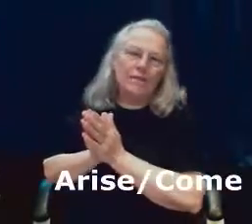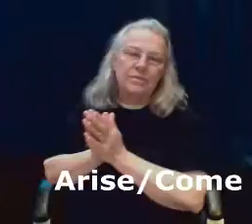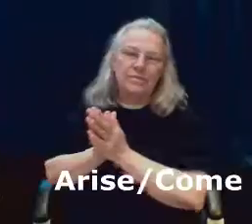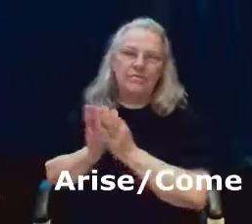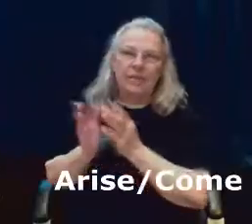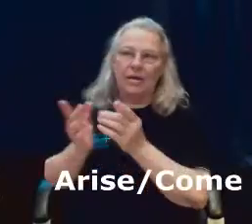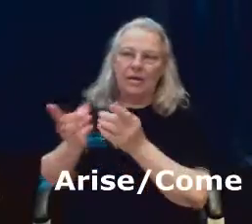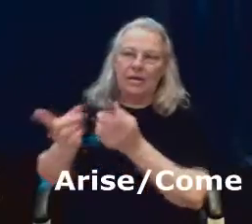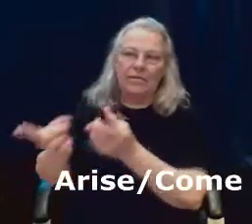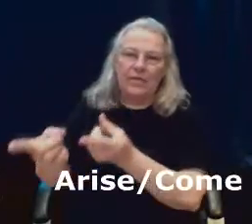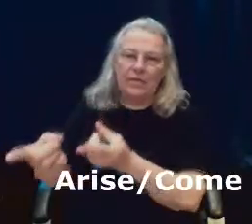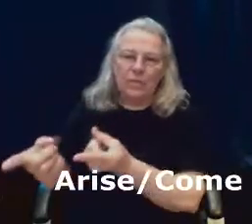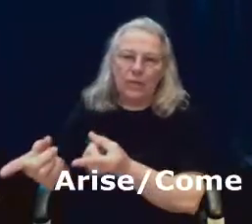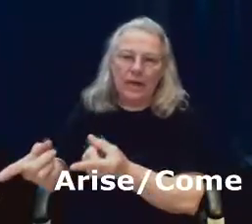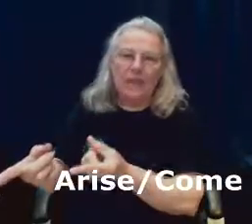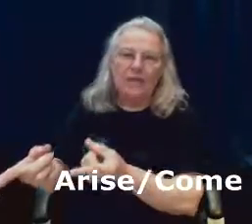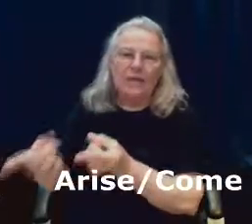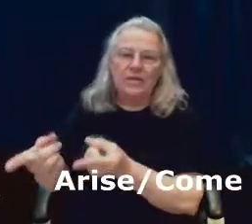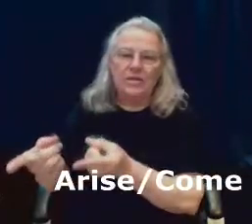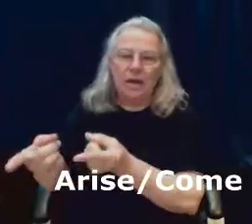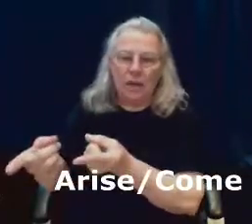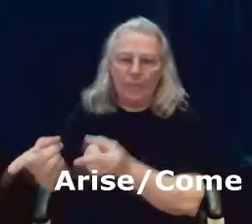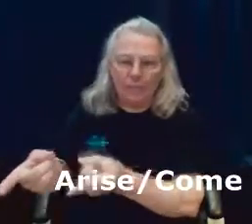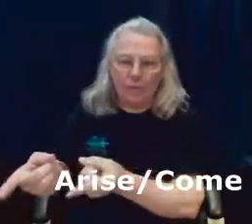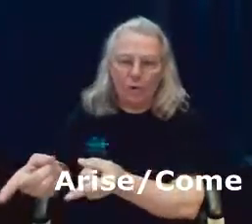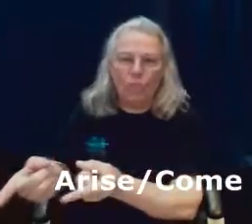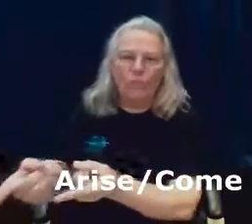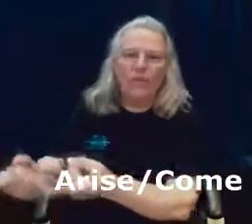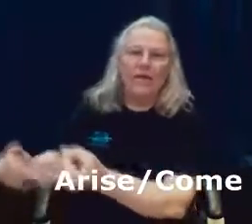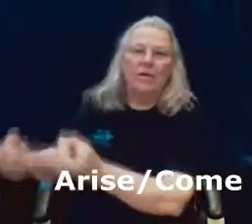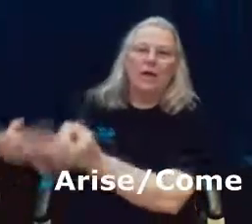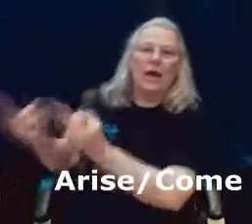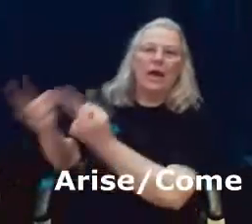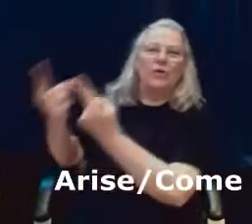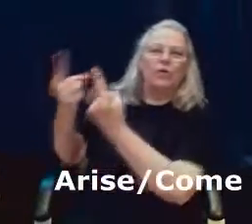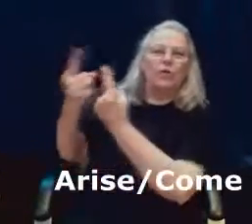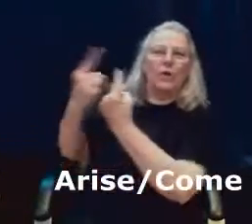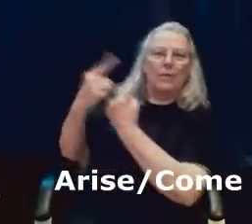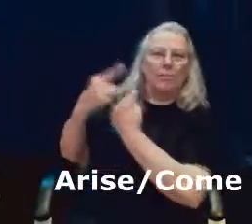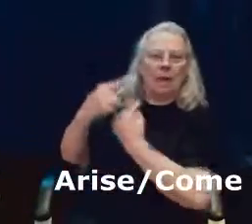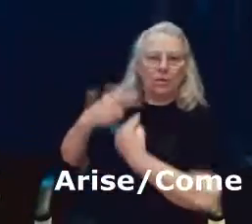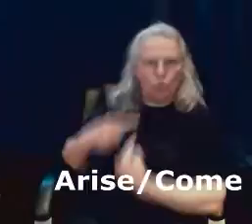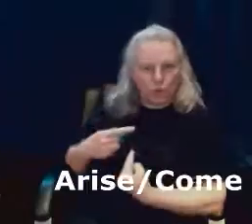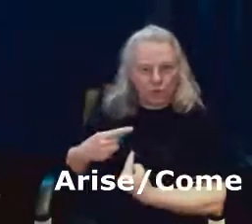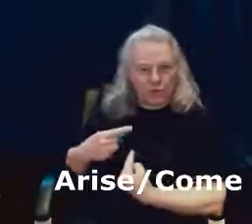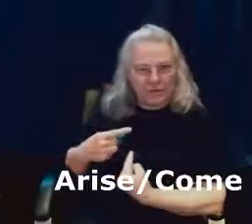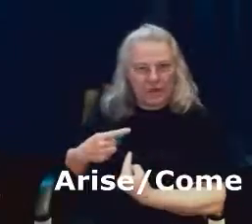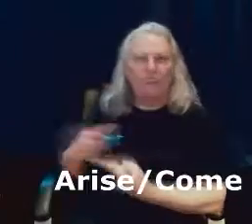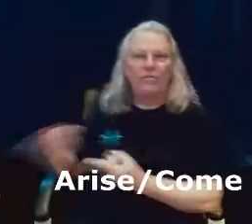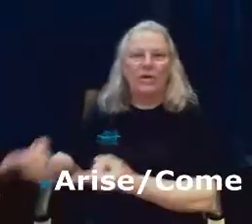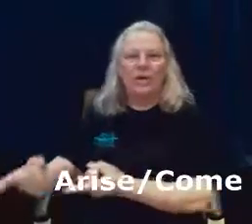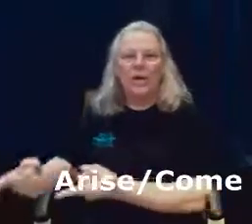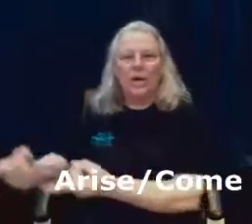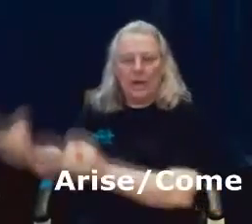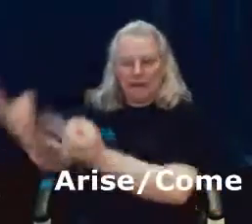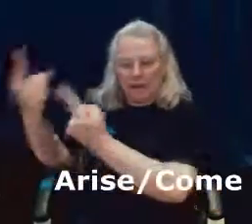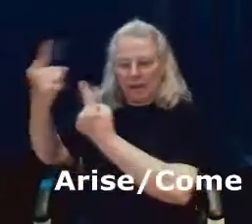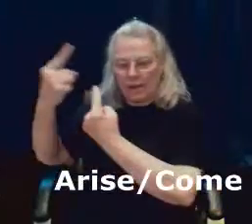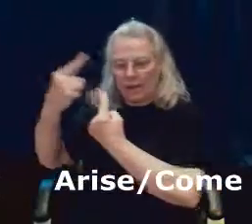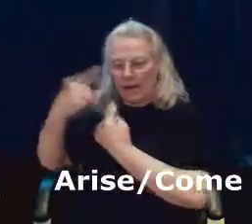Arise. In this one, it means to come. It's over there, and you bring it back toward yourself.